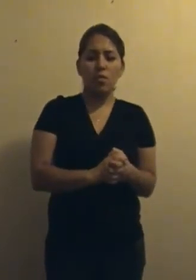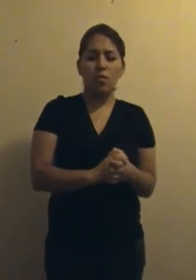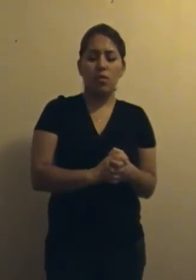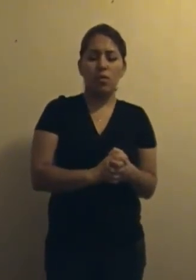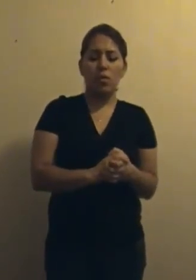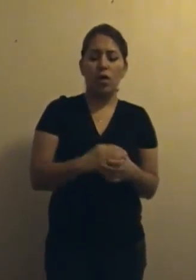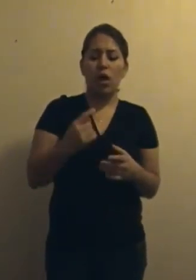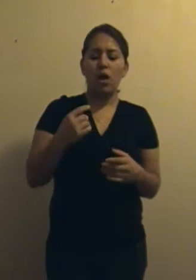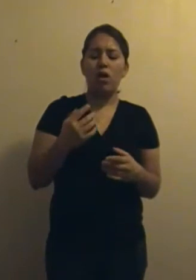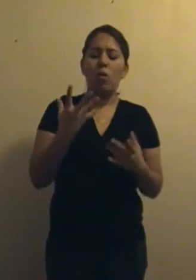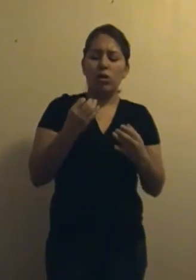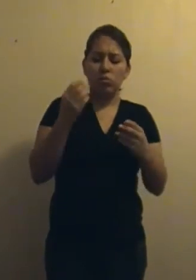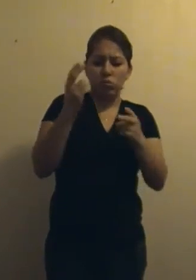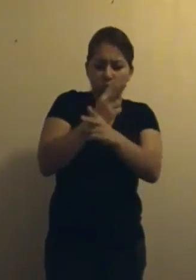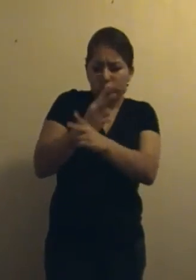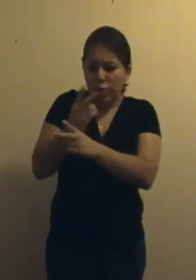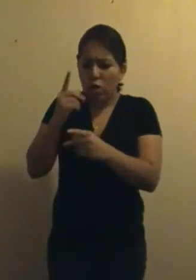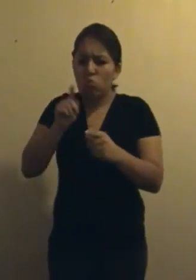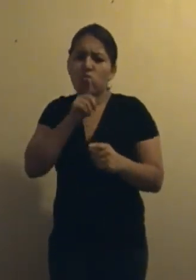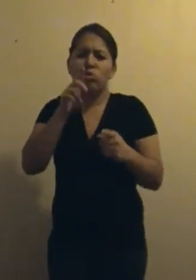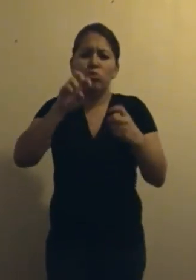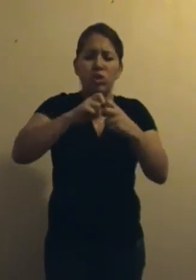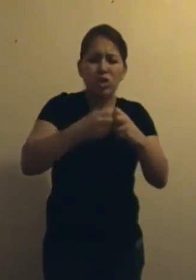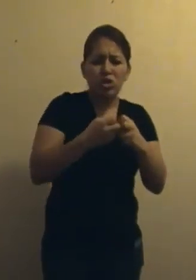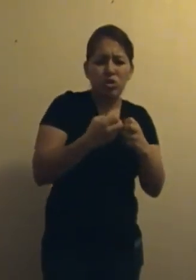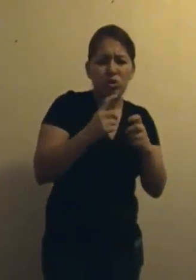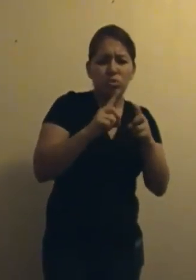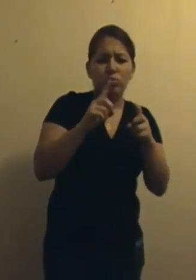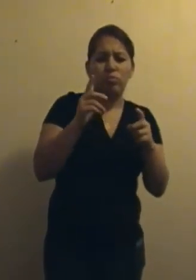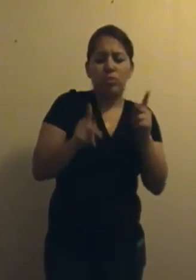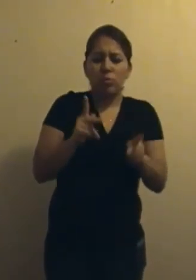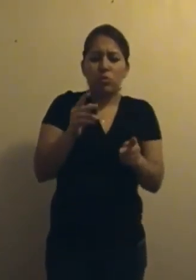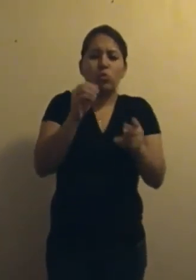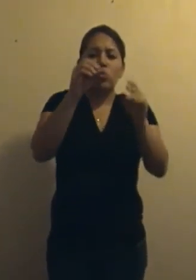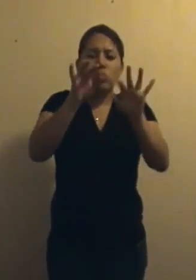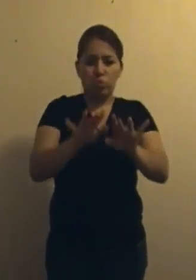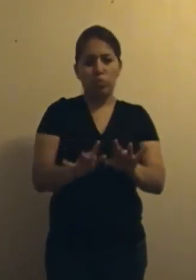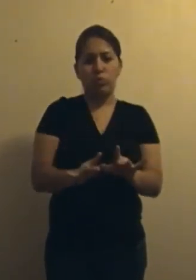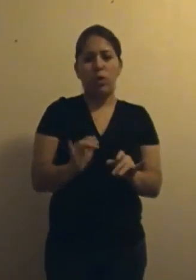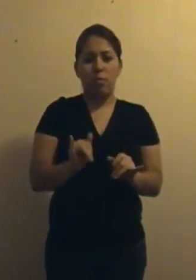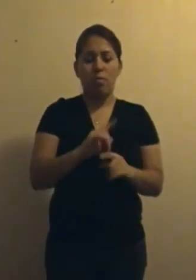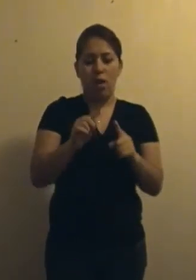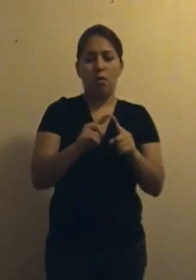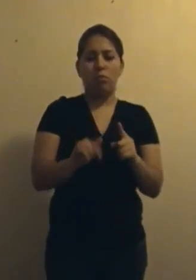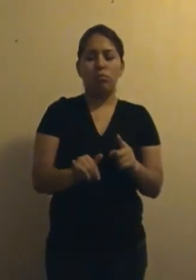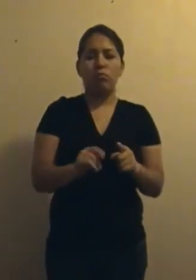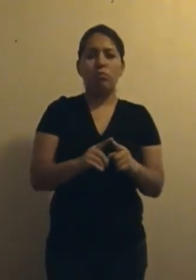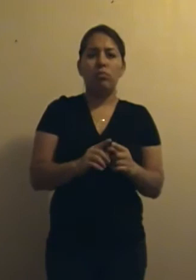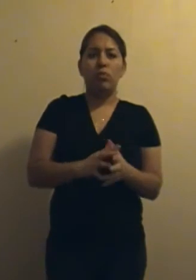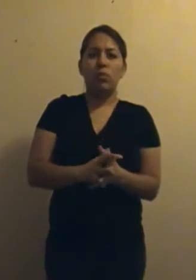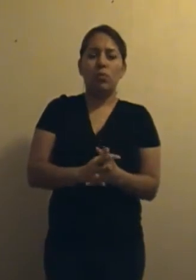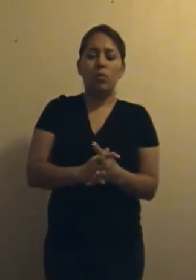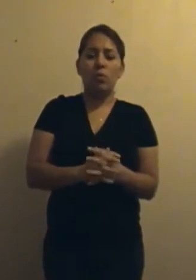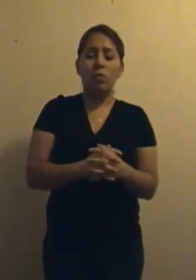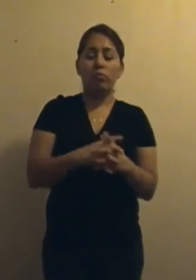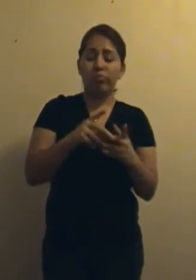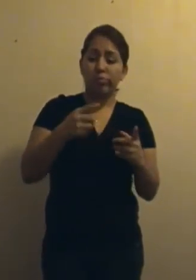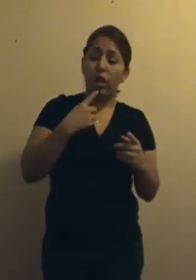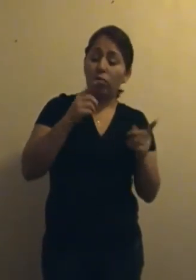about, other than textbook authors. So that being said, I send them off to the library and I ask them to